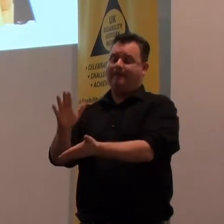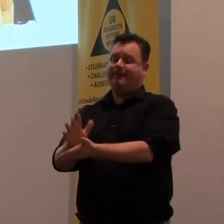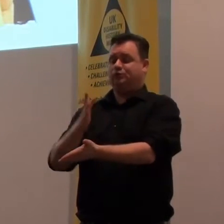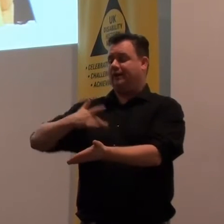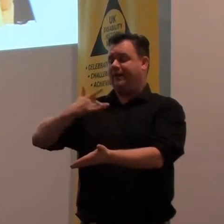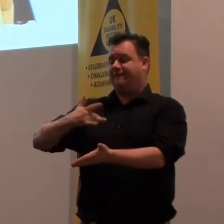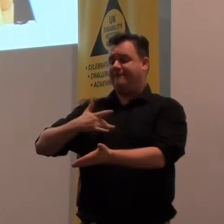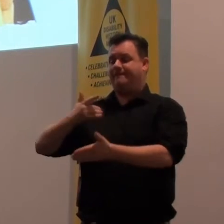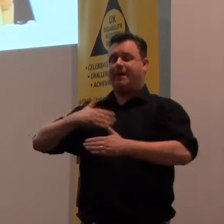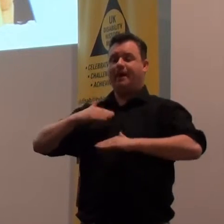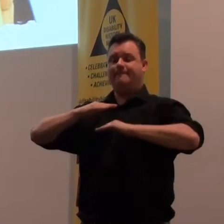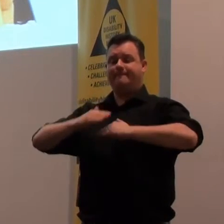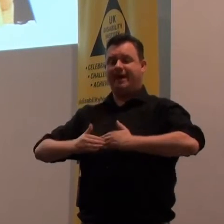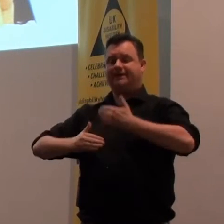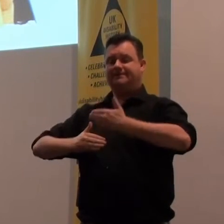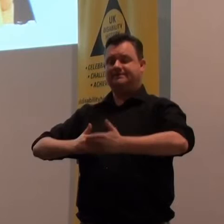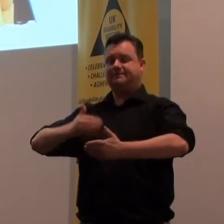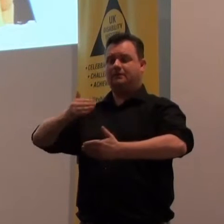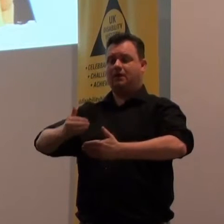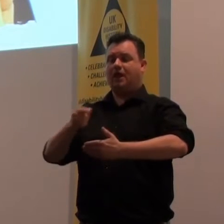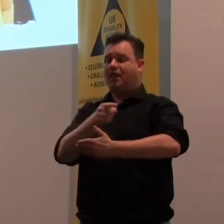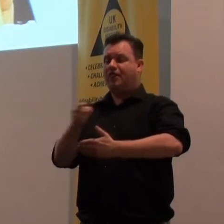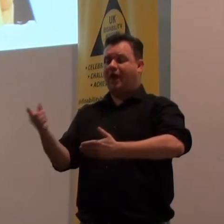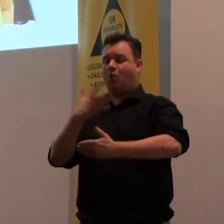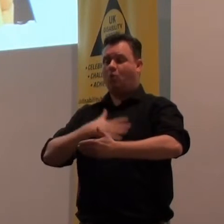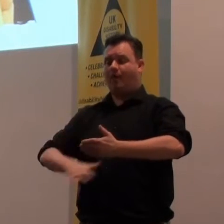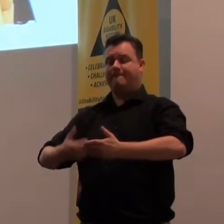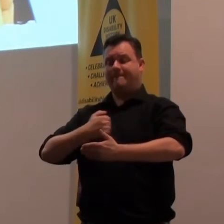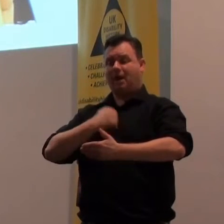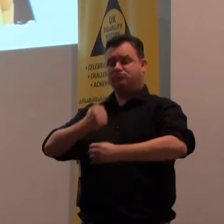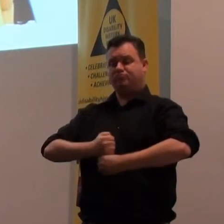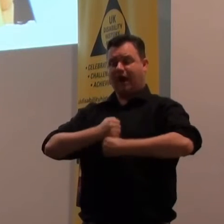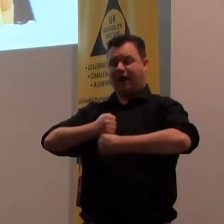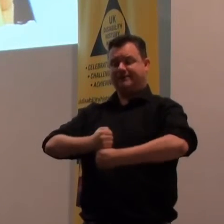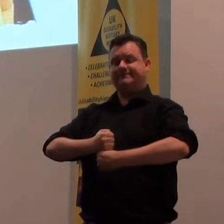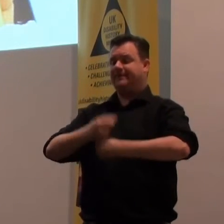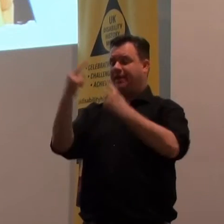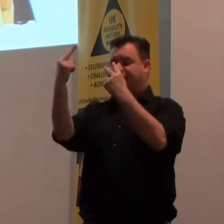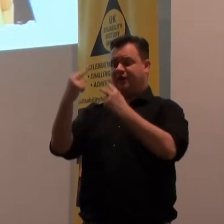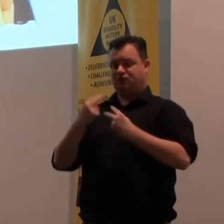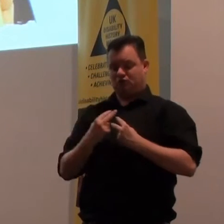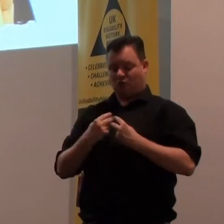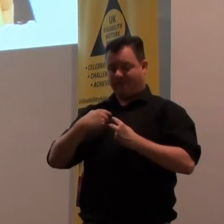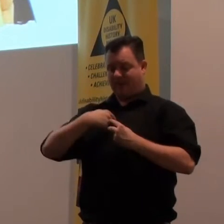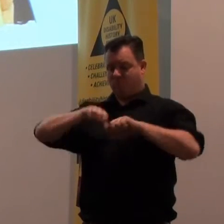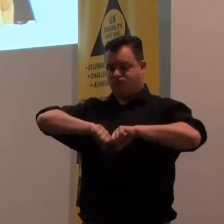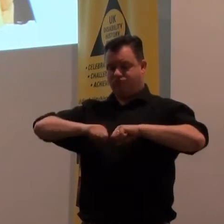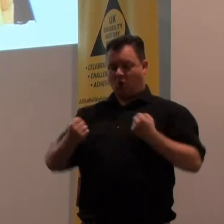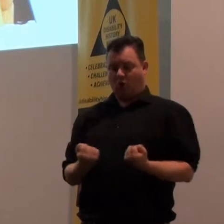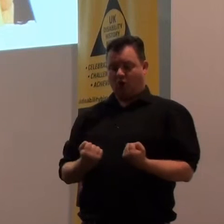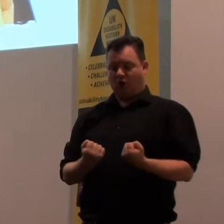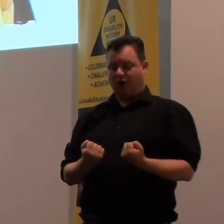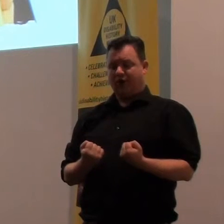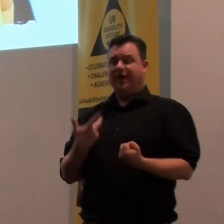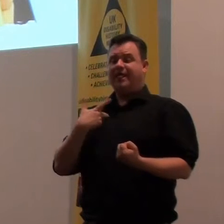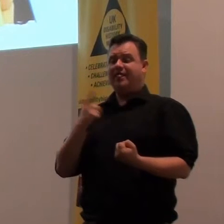But they did not want my bride self. They saw only something broken. They netted